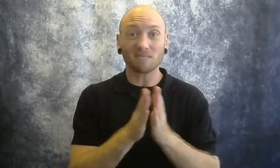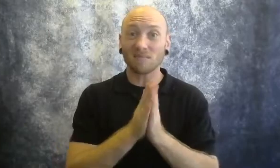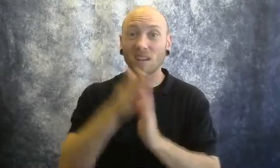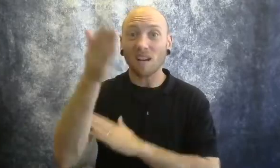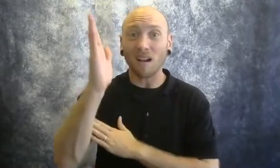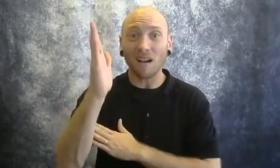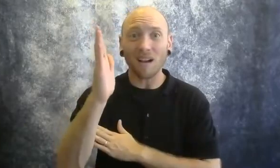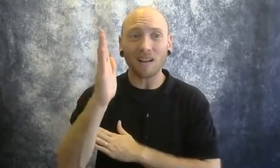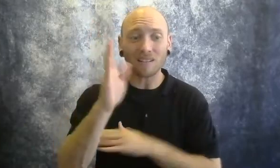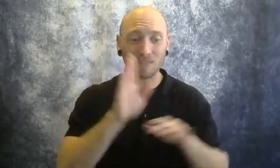I didn't have to say the prayer.